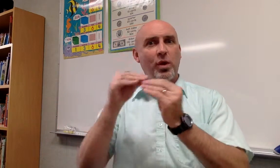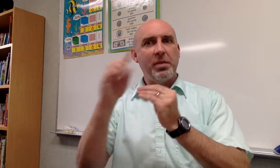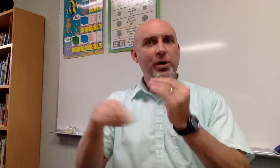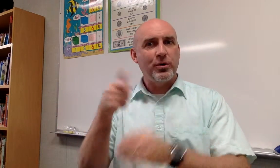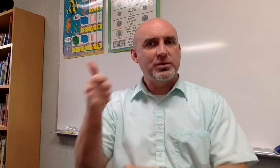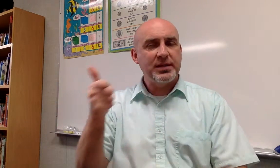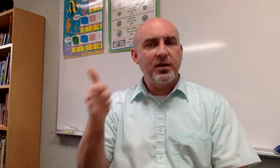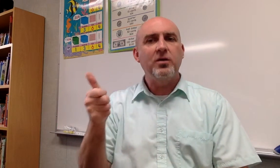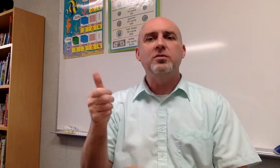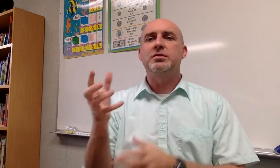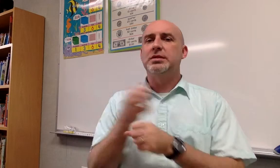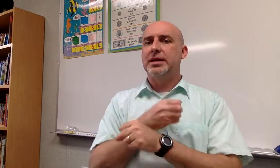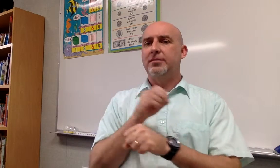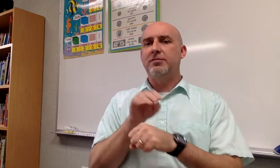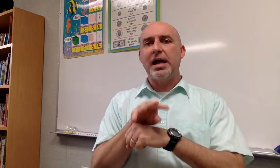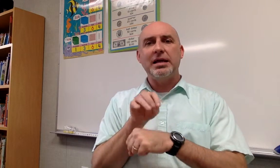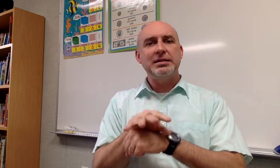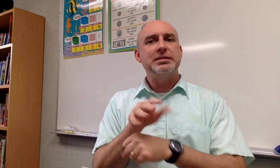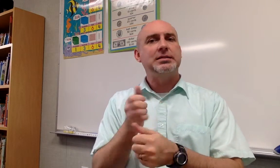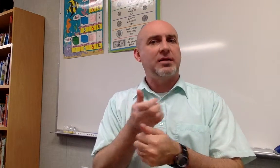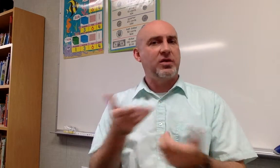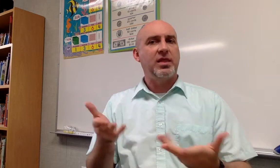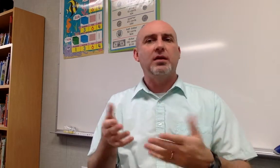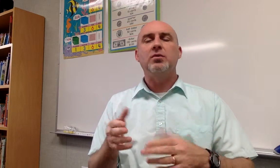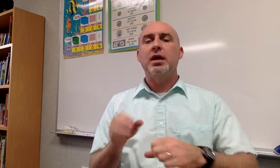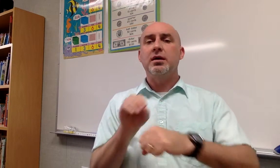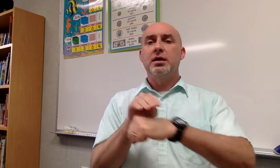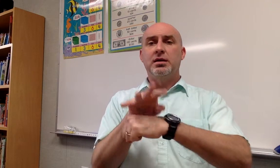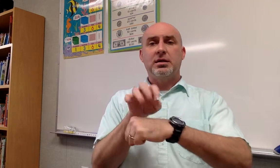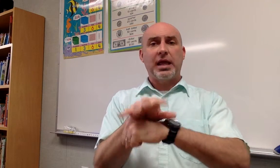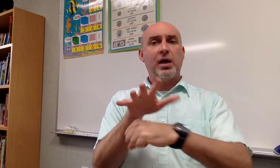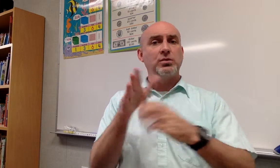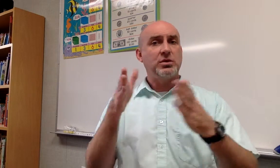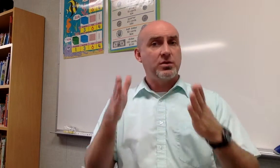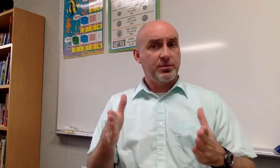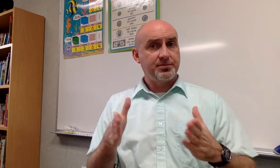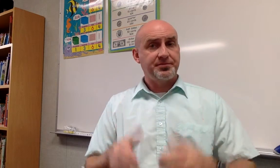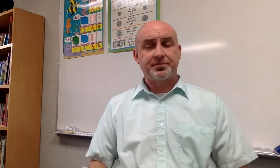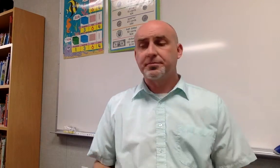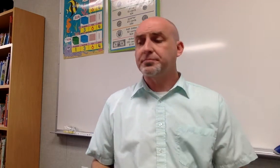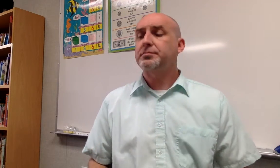about yourself and to get advice, everything, okay? Counselor.